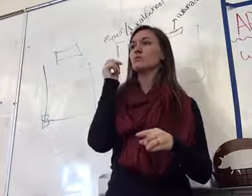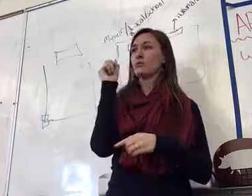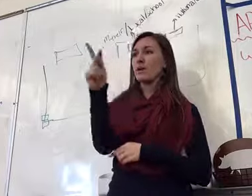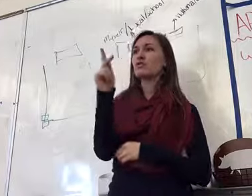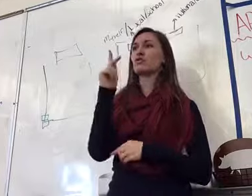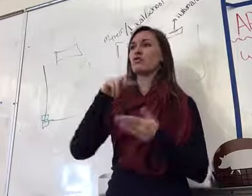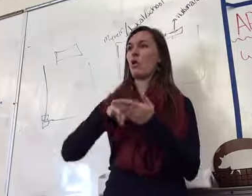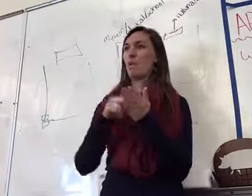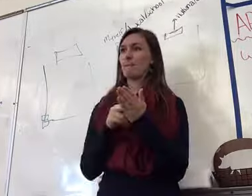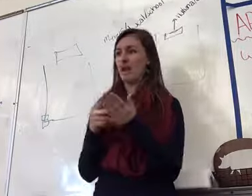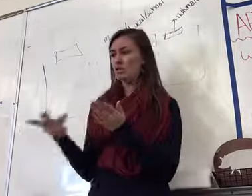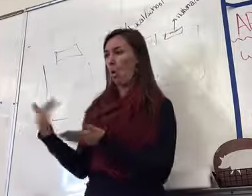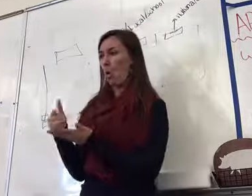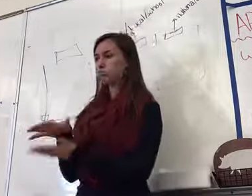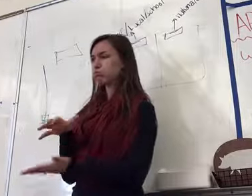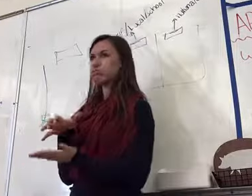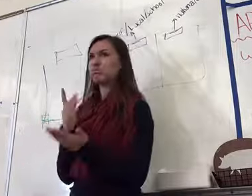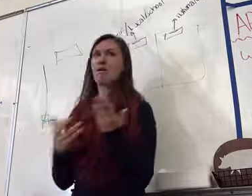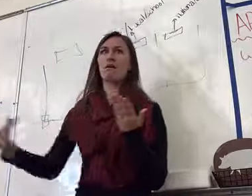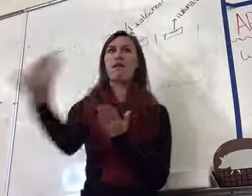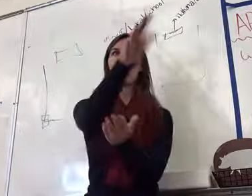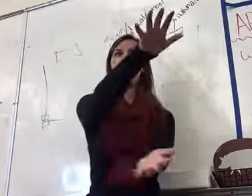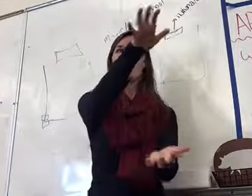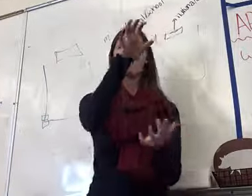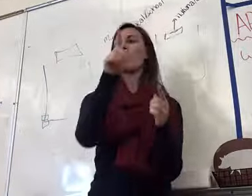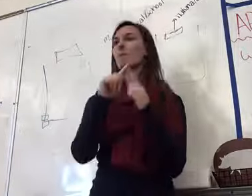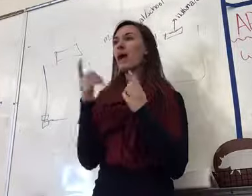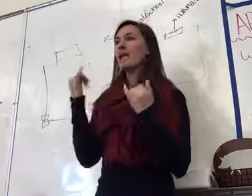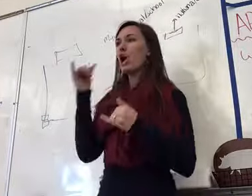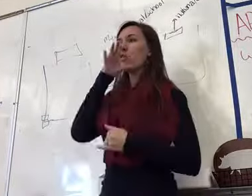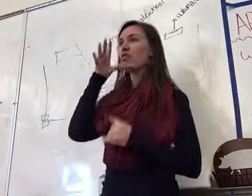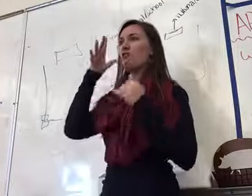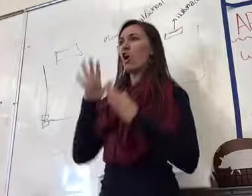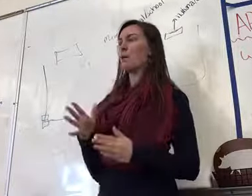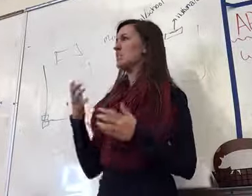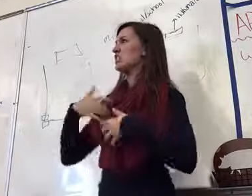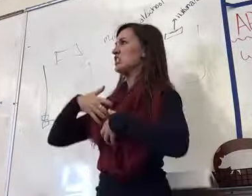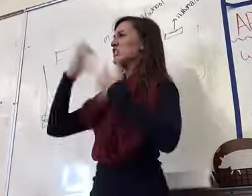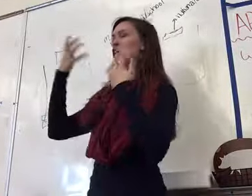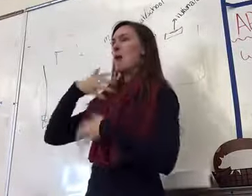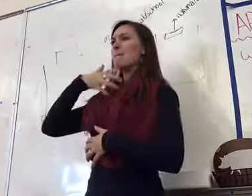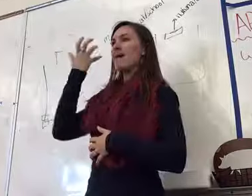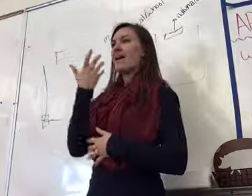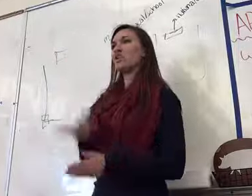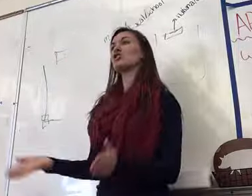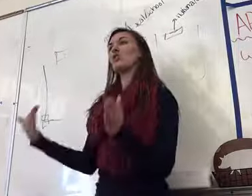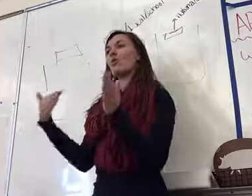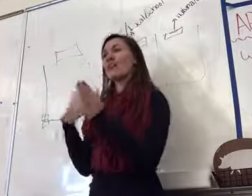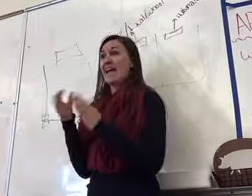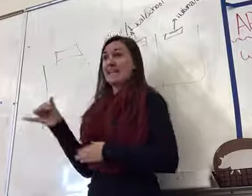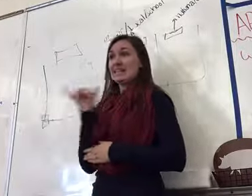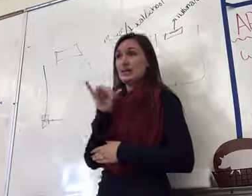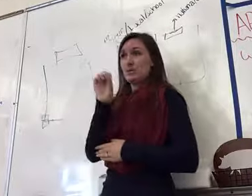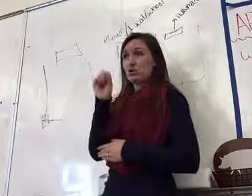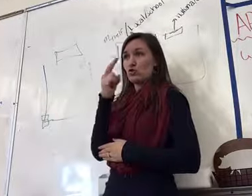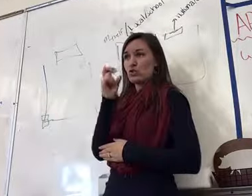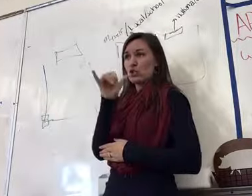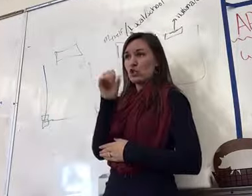say, we're just going to do what Shays Rebellion did. So they're going to go and they're going to do an uprising, and they think it's going to be the exact same as before, where the federal government gives